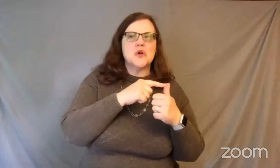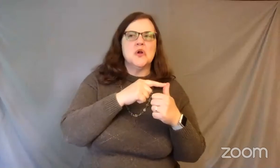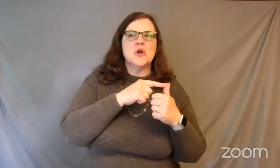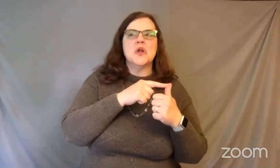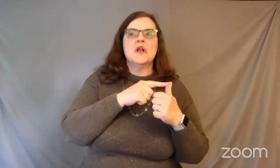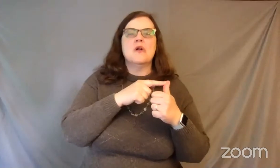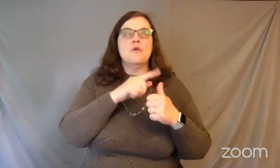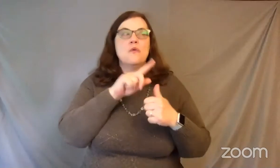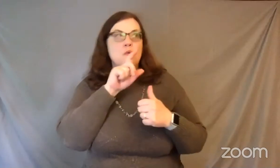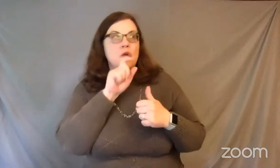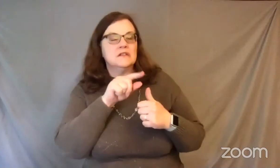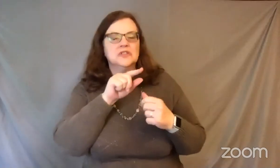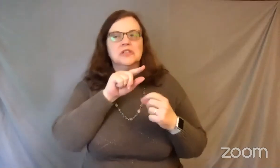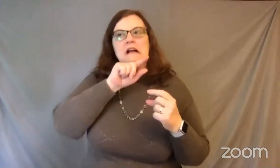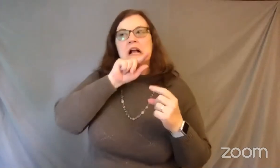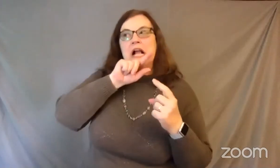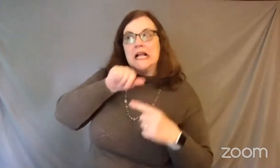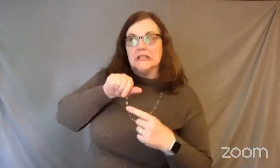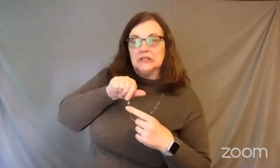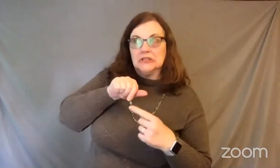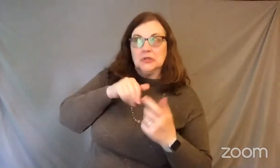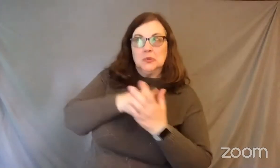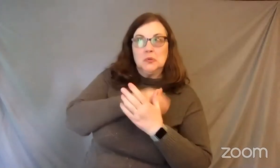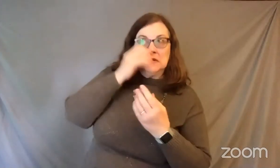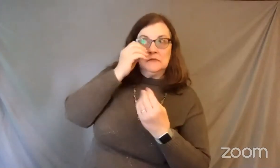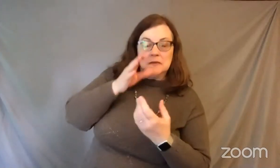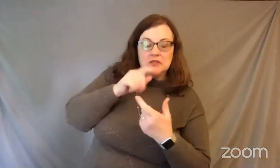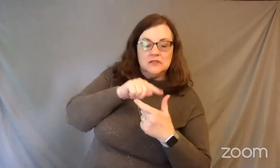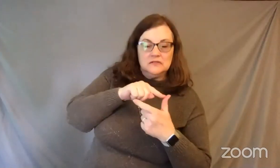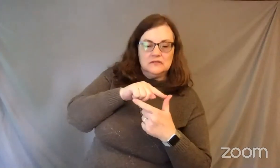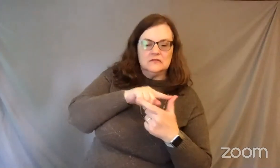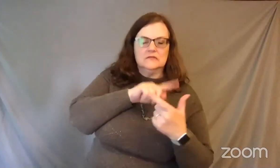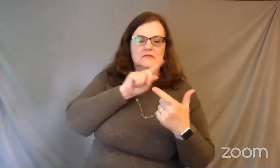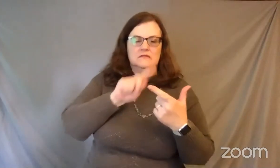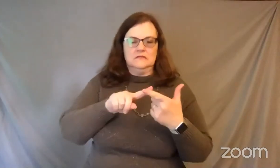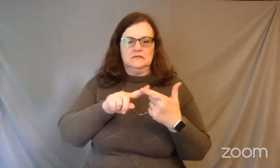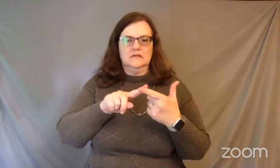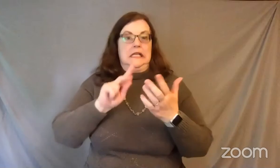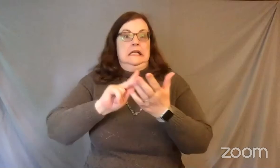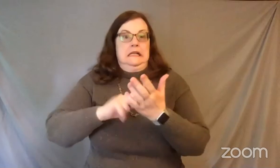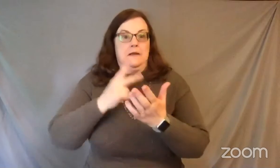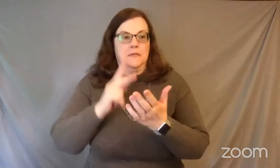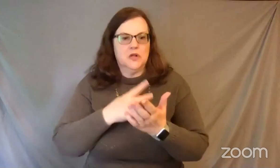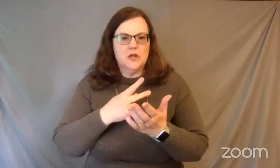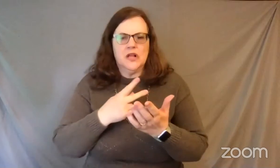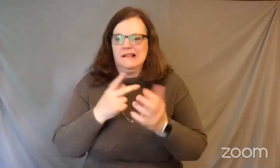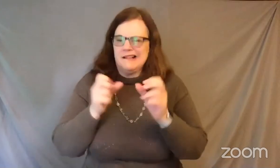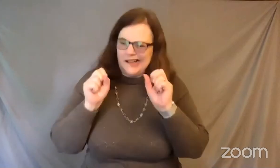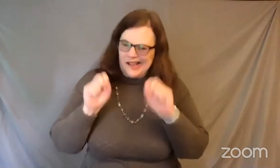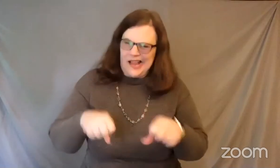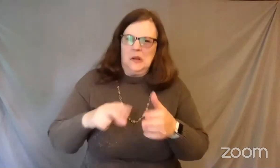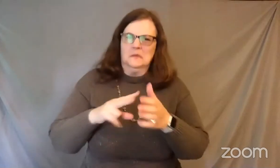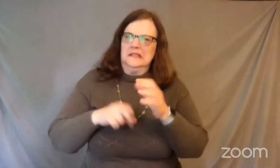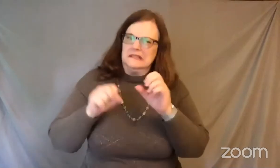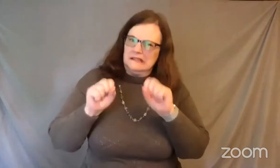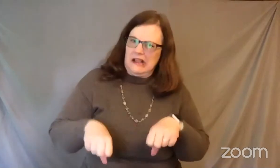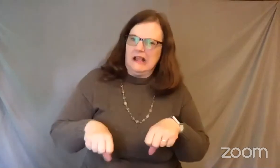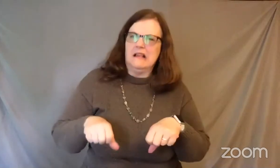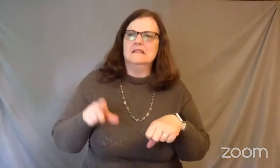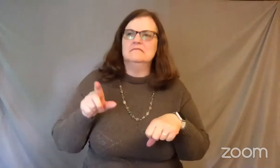Those were different examples of each of the different structures. The first being having a question answered and the new information